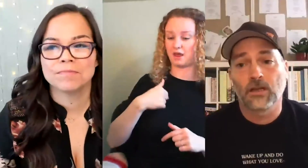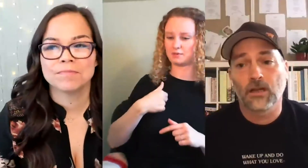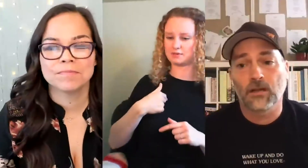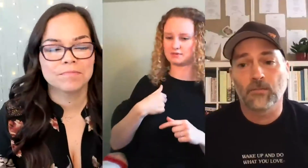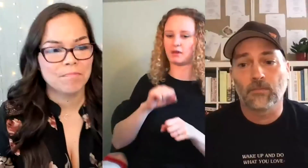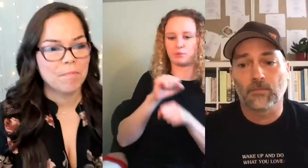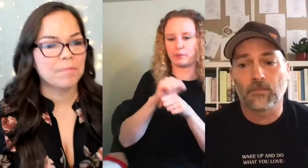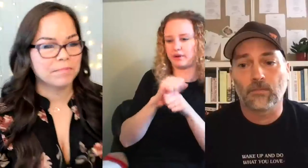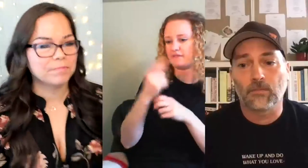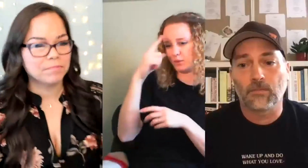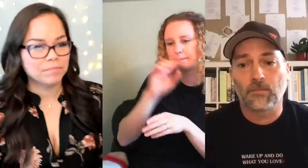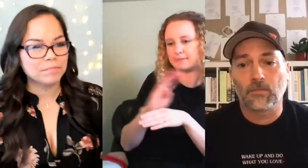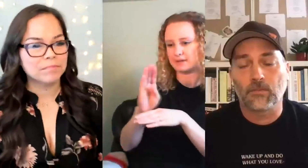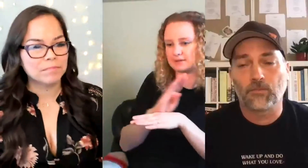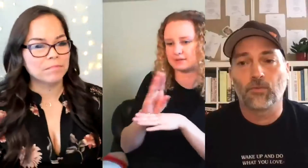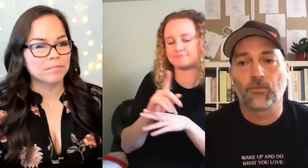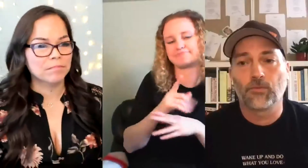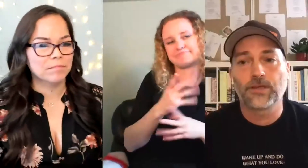employer,